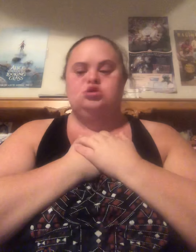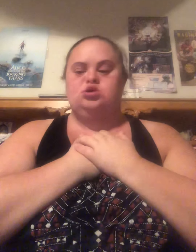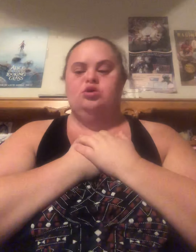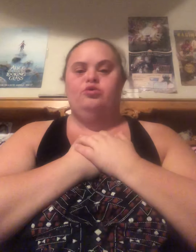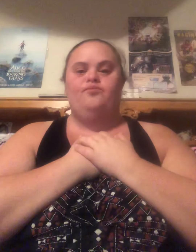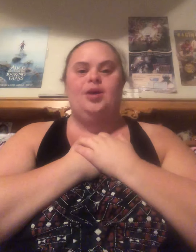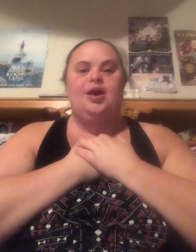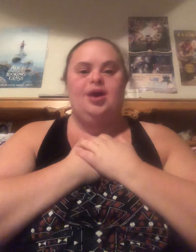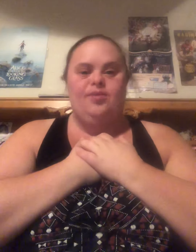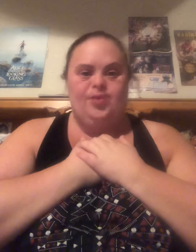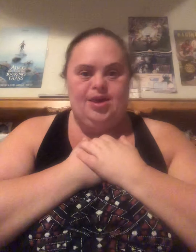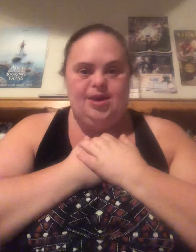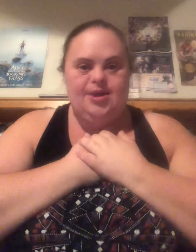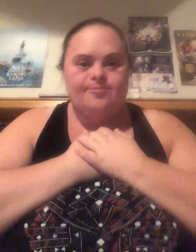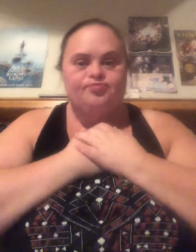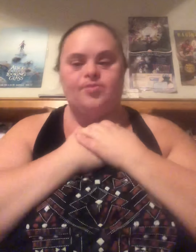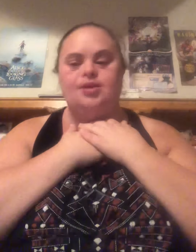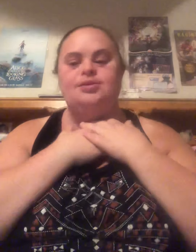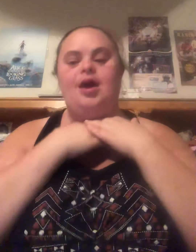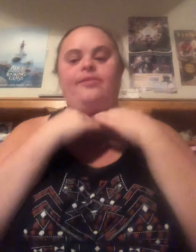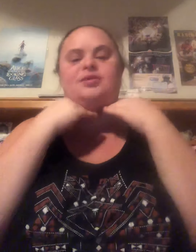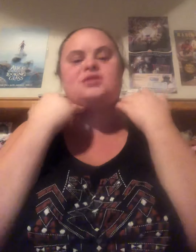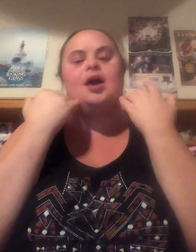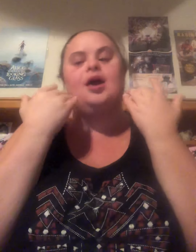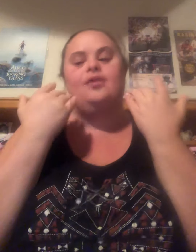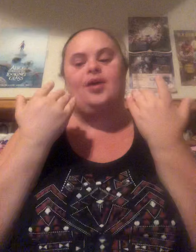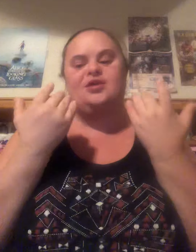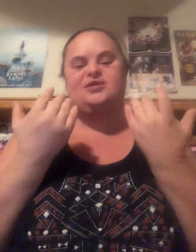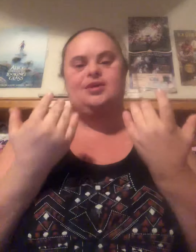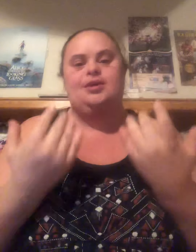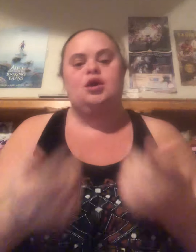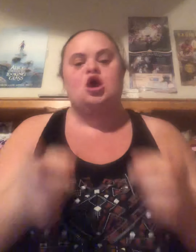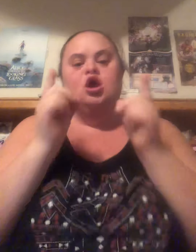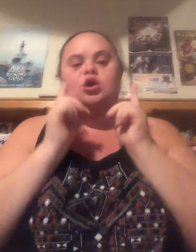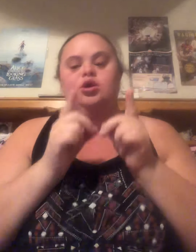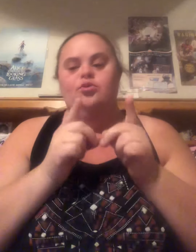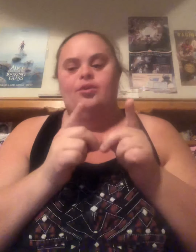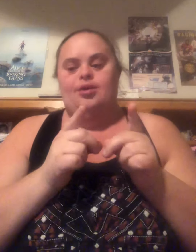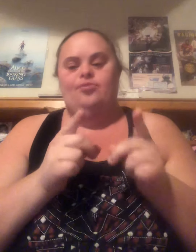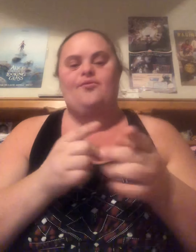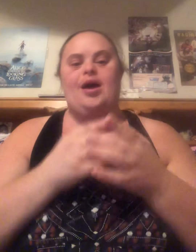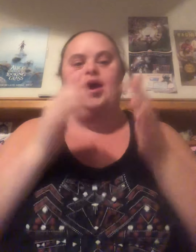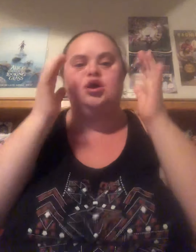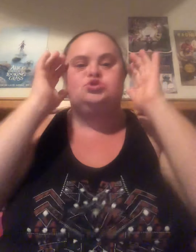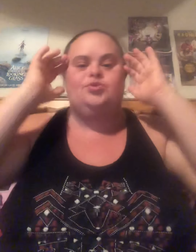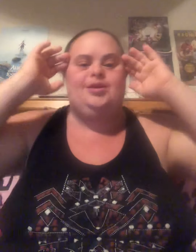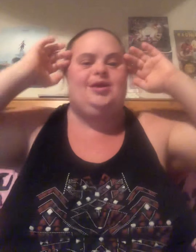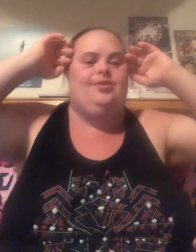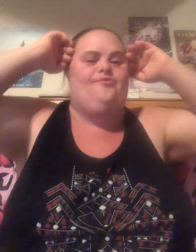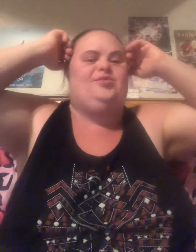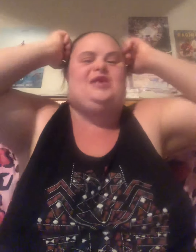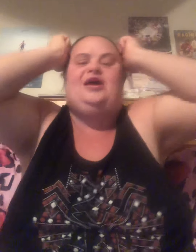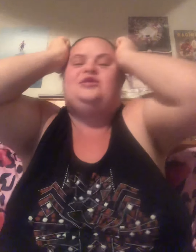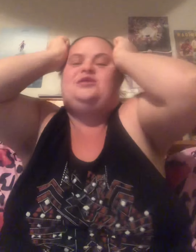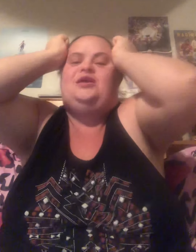you, baby. And every time I see you in my dreams, I see